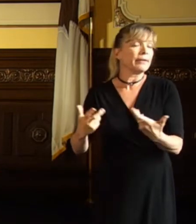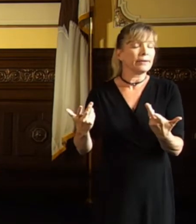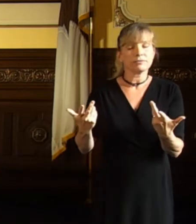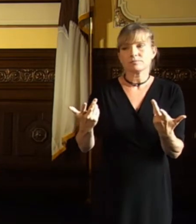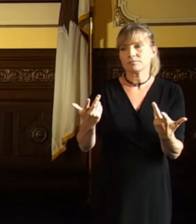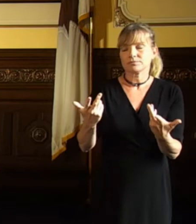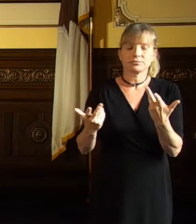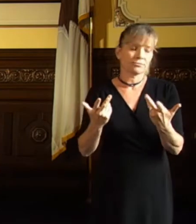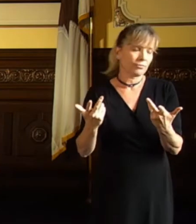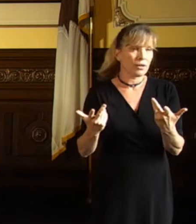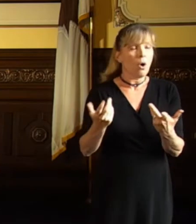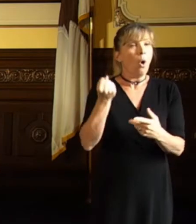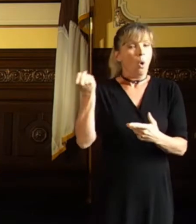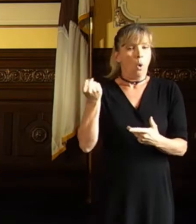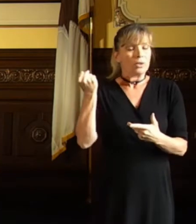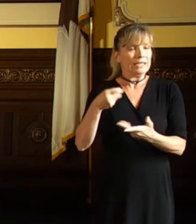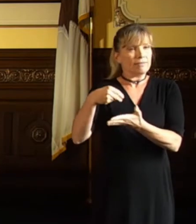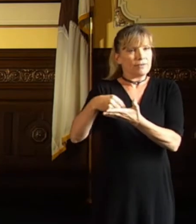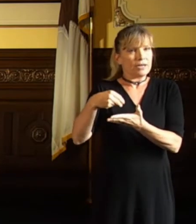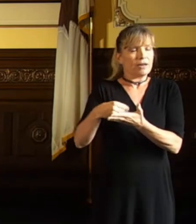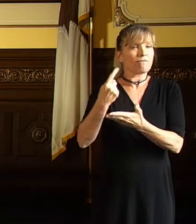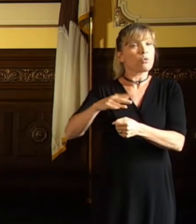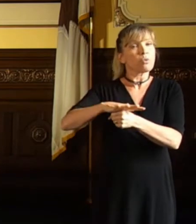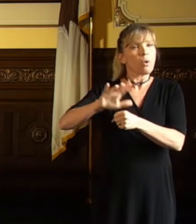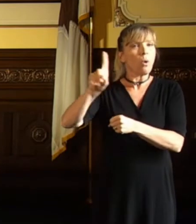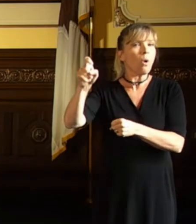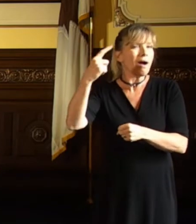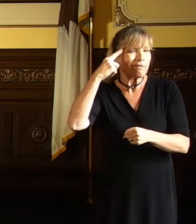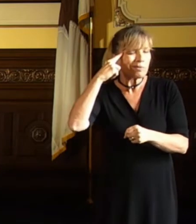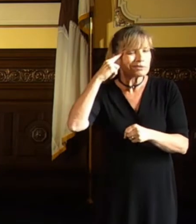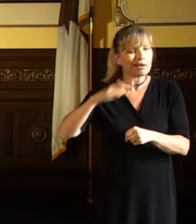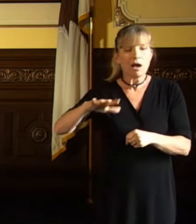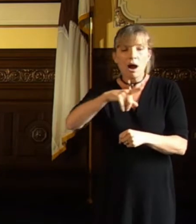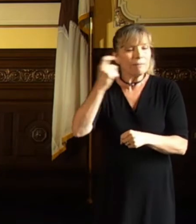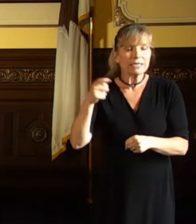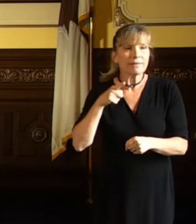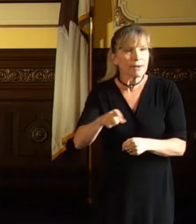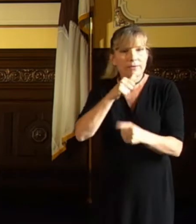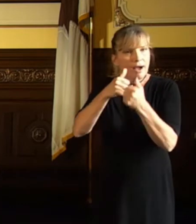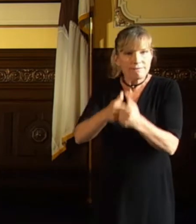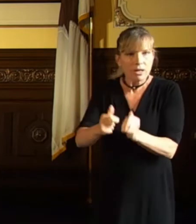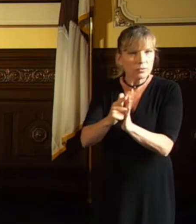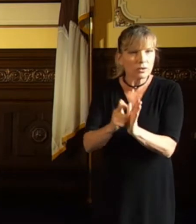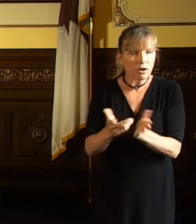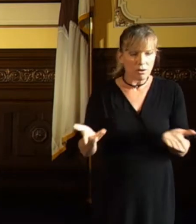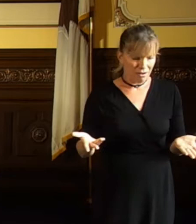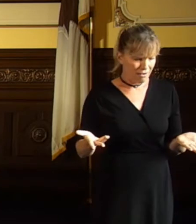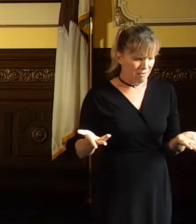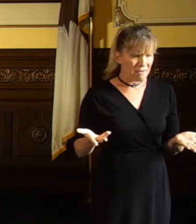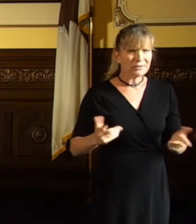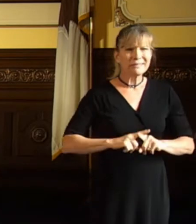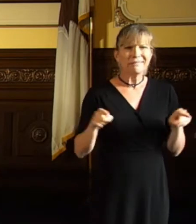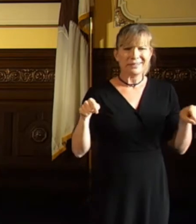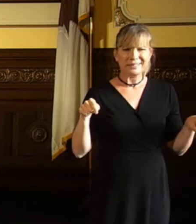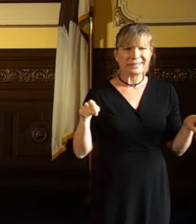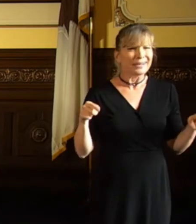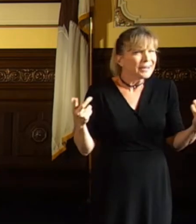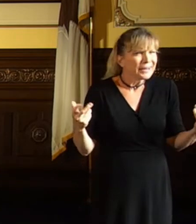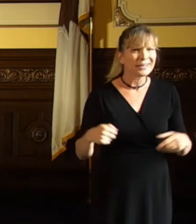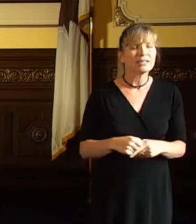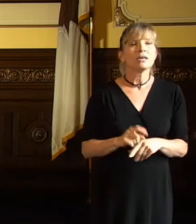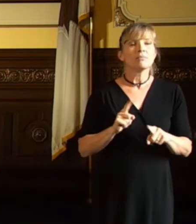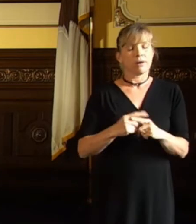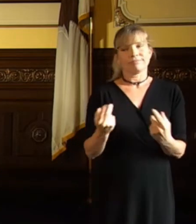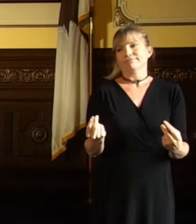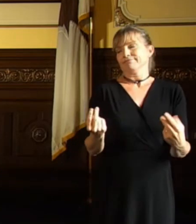of holding up funding for local governments because they're not following the law, that's a much different thing.